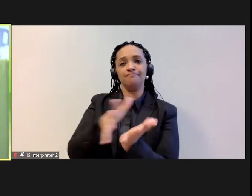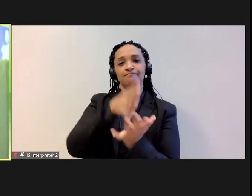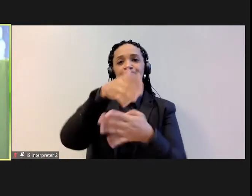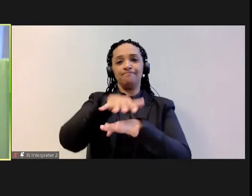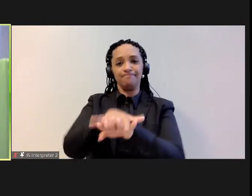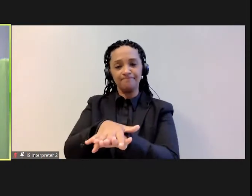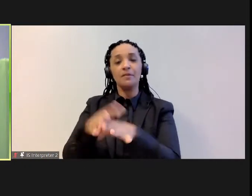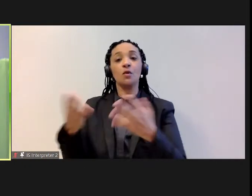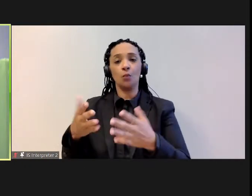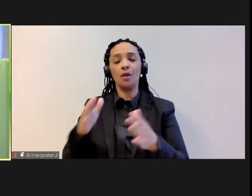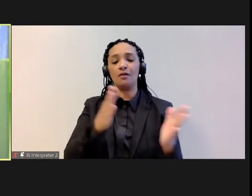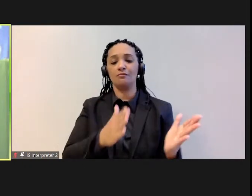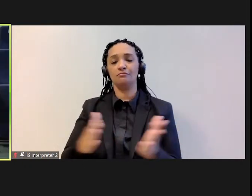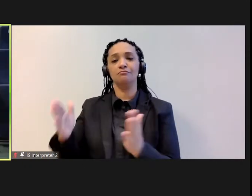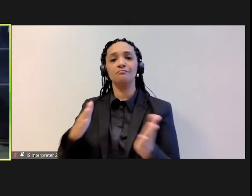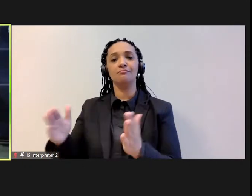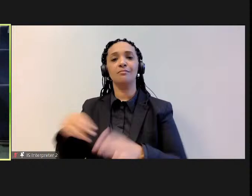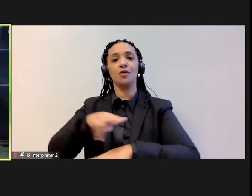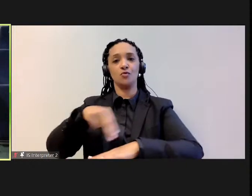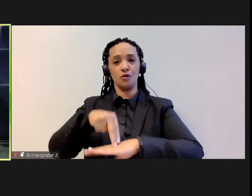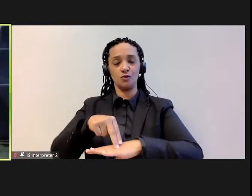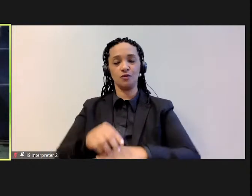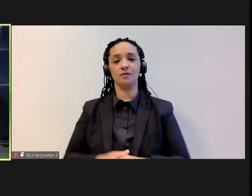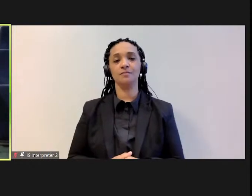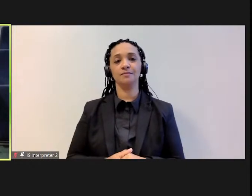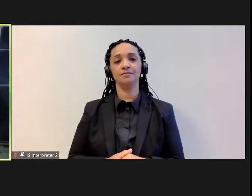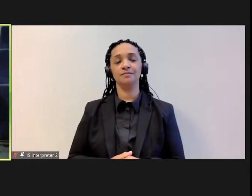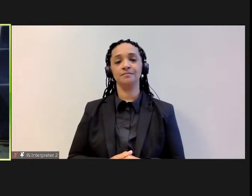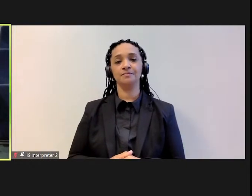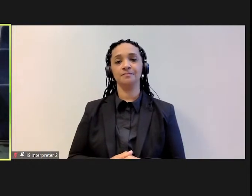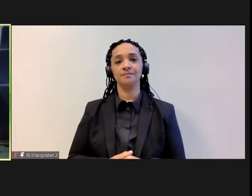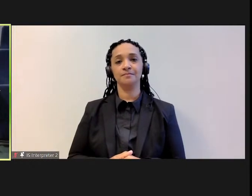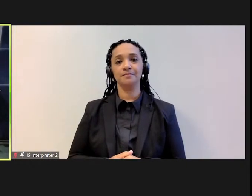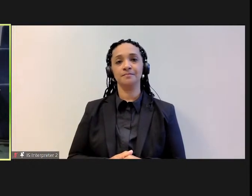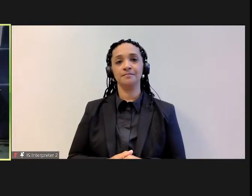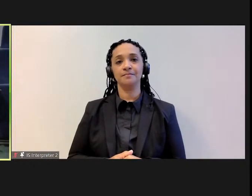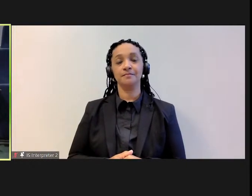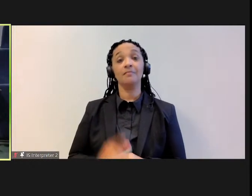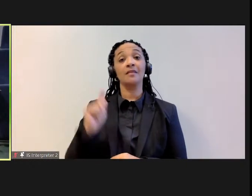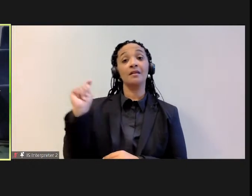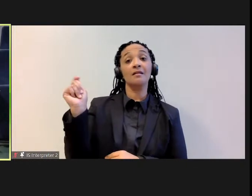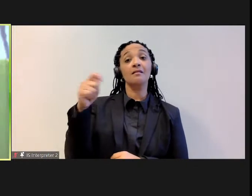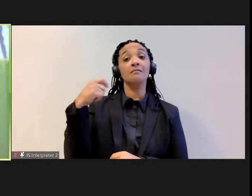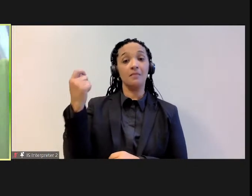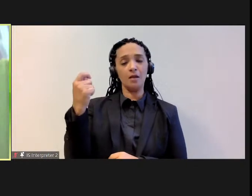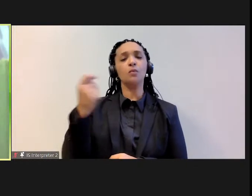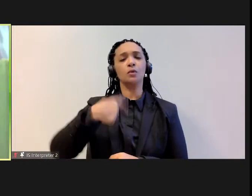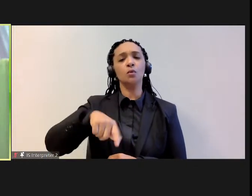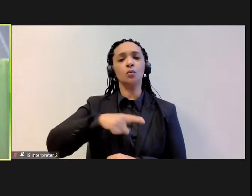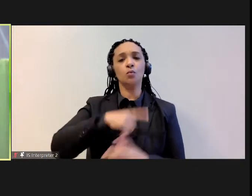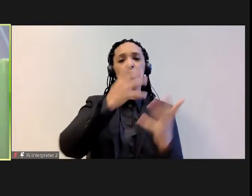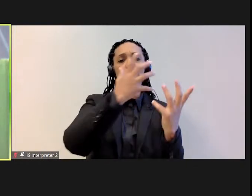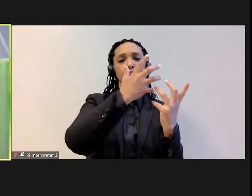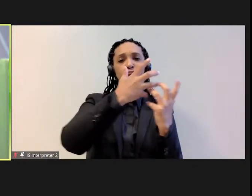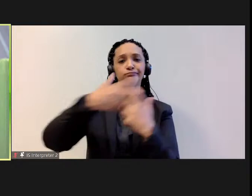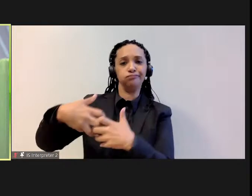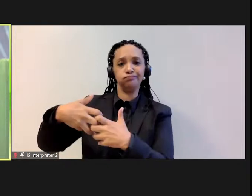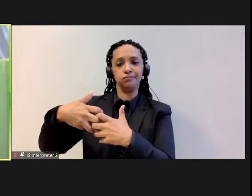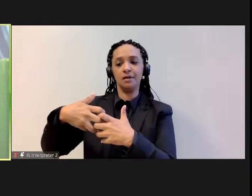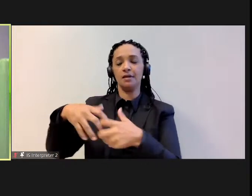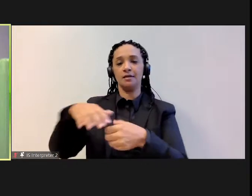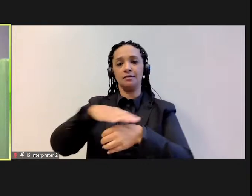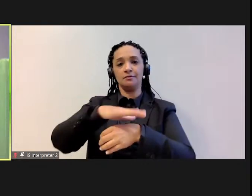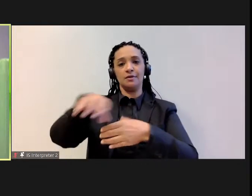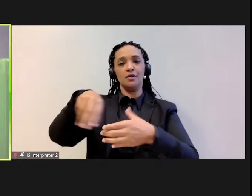In Malawi, we have deliberately domesticated the SDGs and Agenda 2063 in our